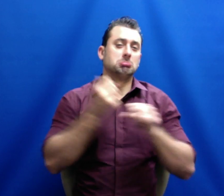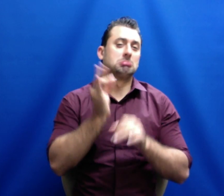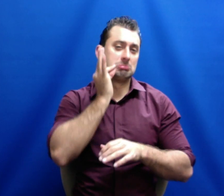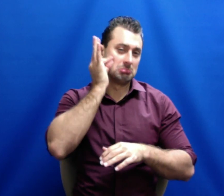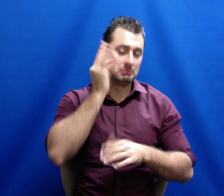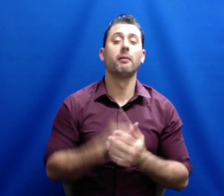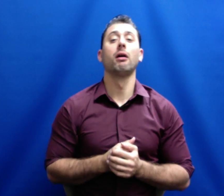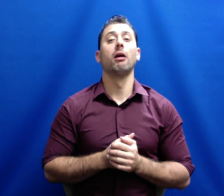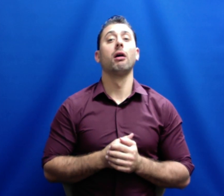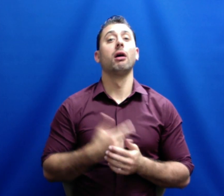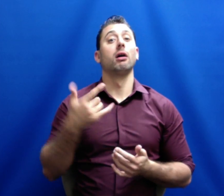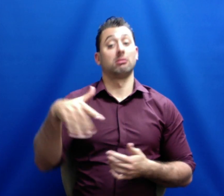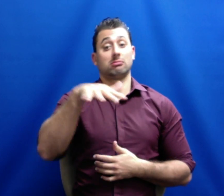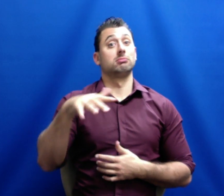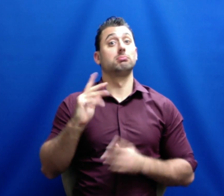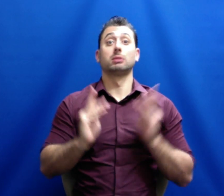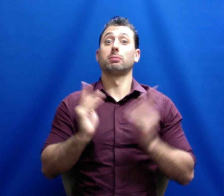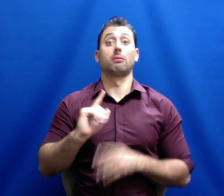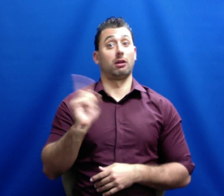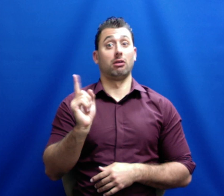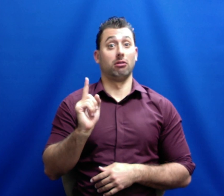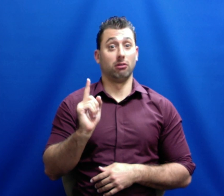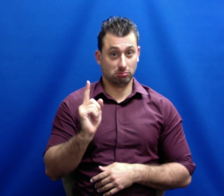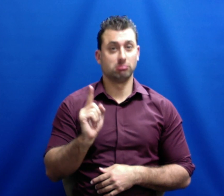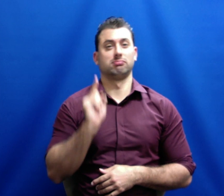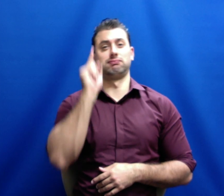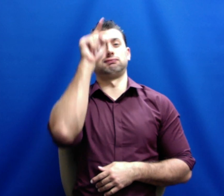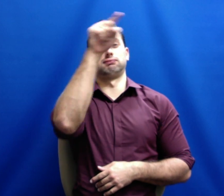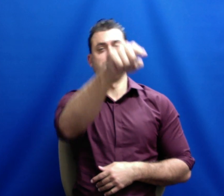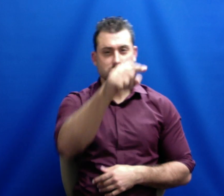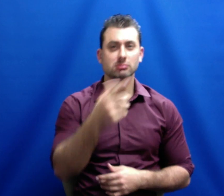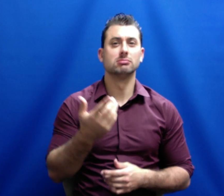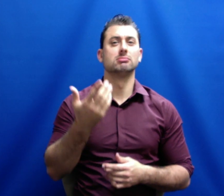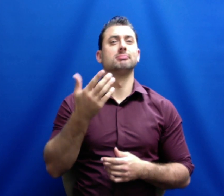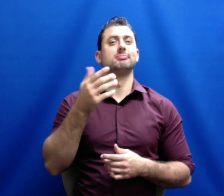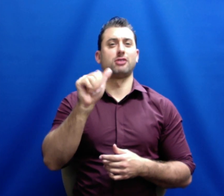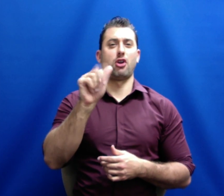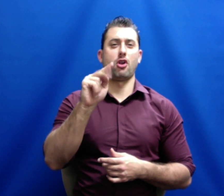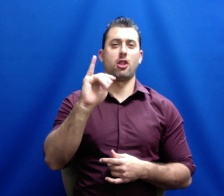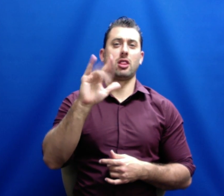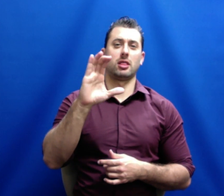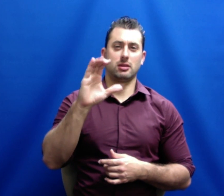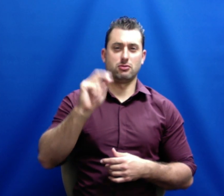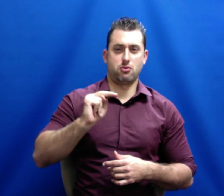a native culture. And the persons from that area are found in the northern part near the